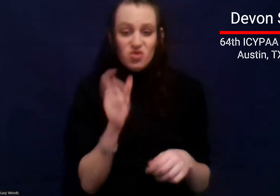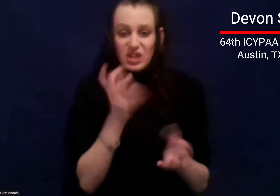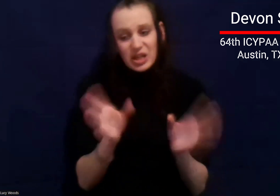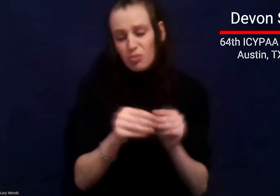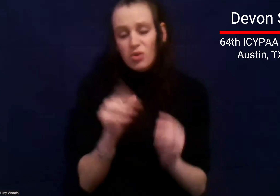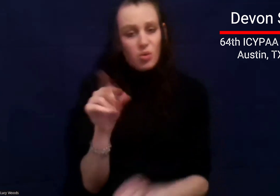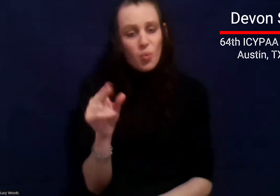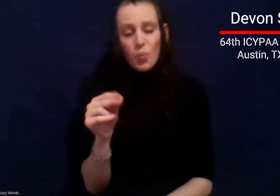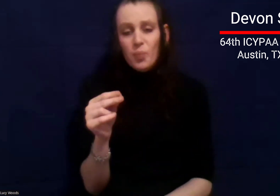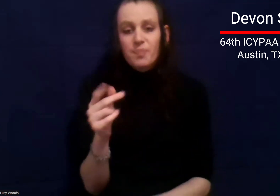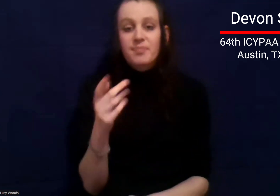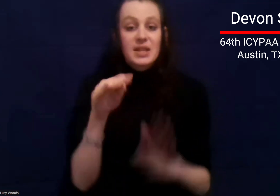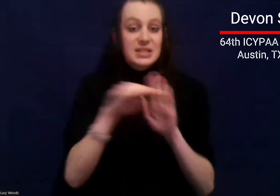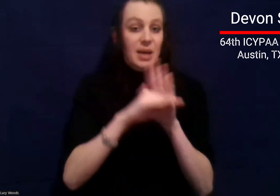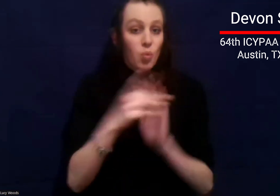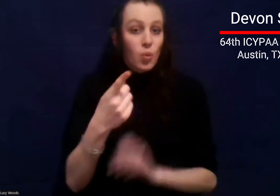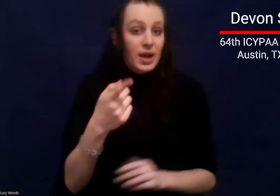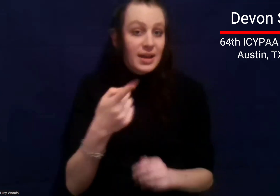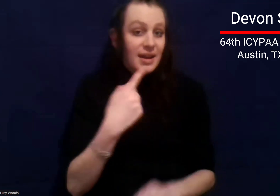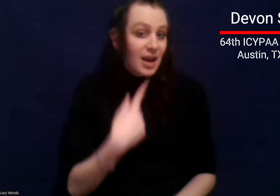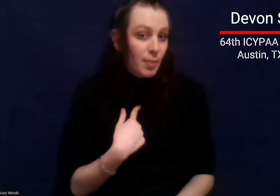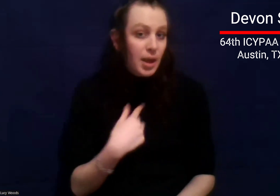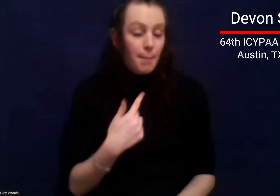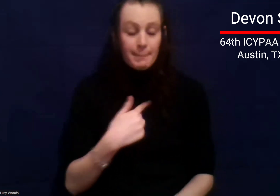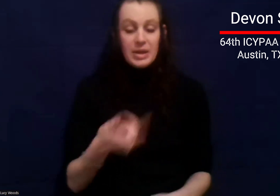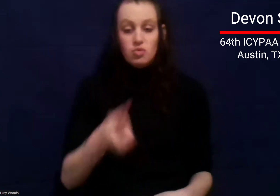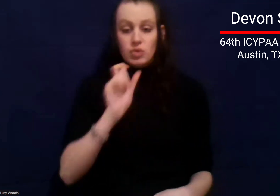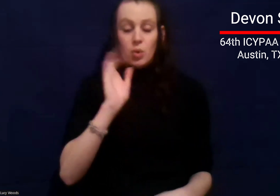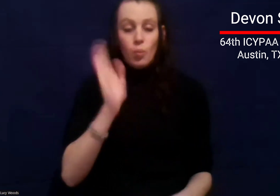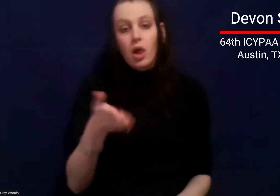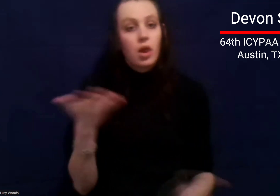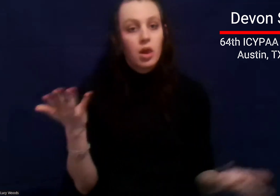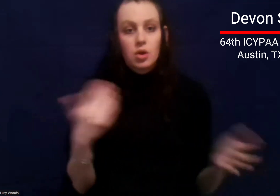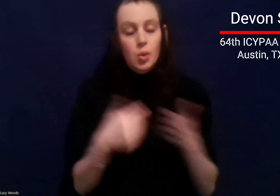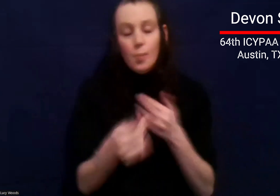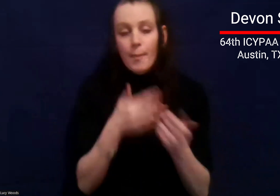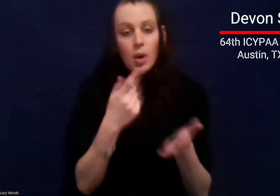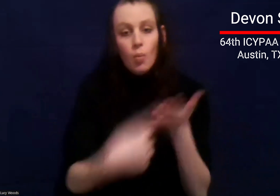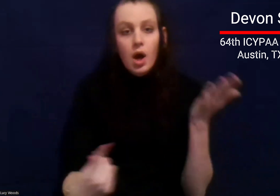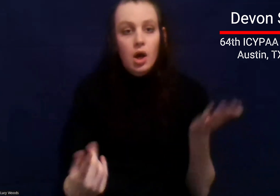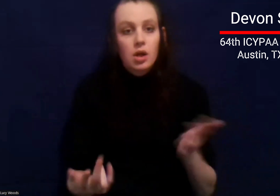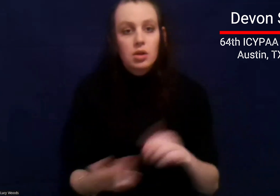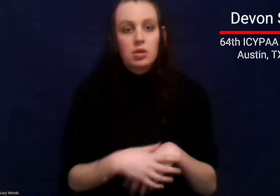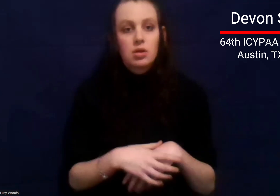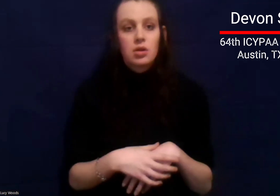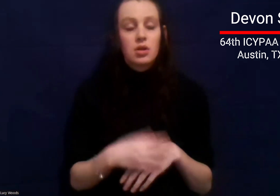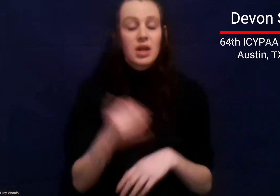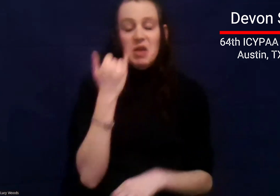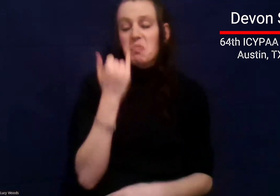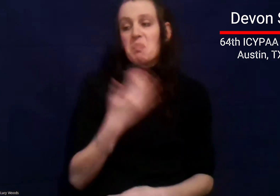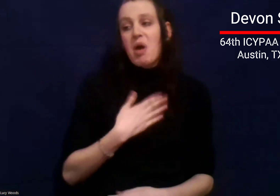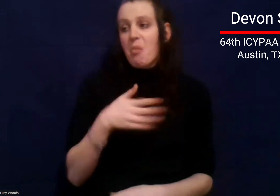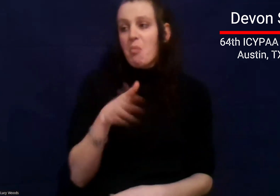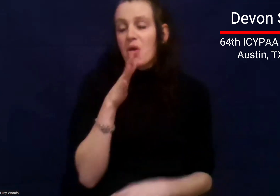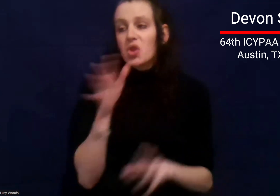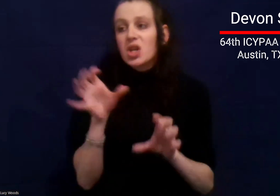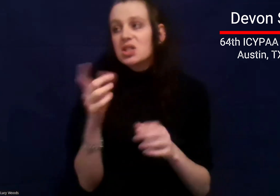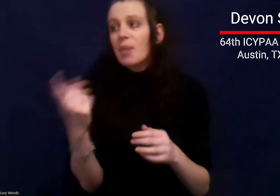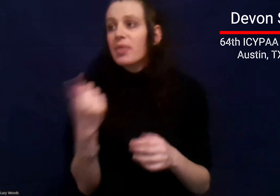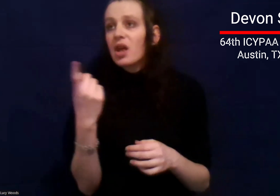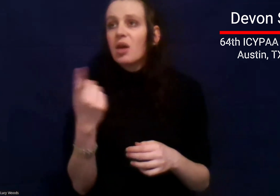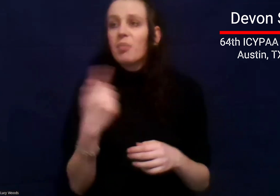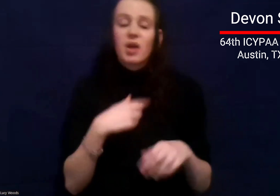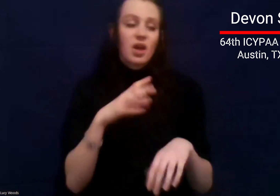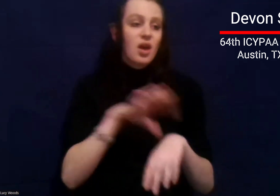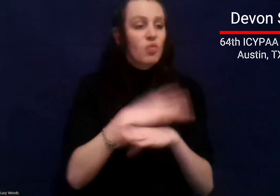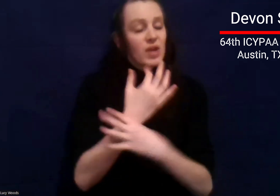what. No matter if, my mother does something, I get arrested, a therapist tells me something to do,